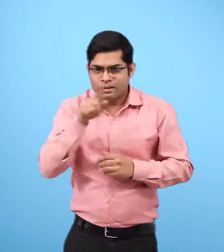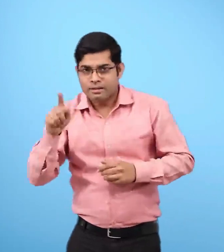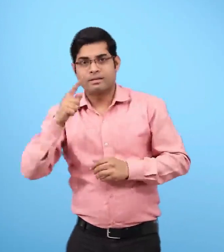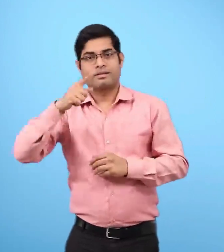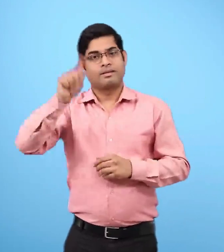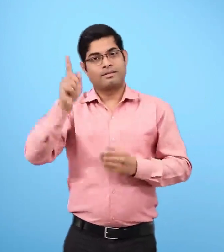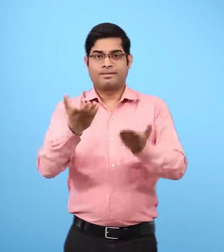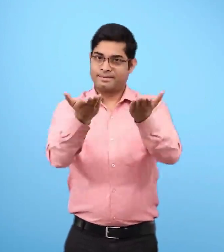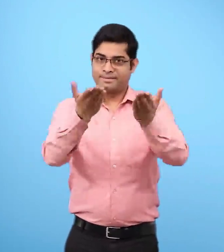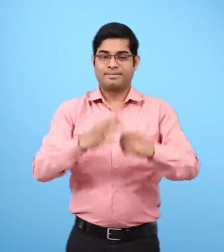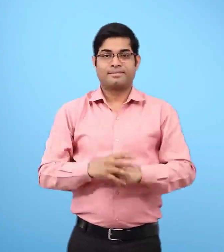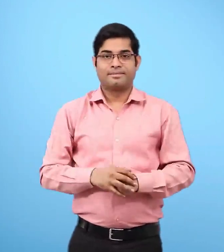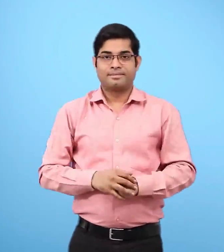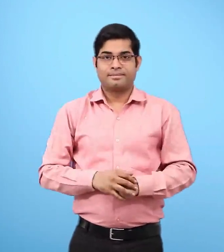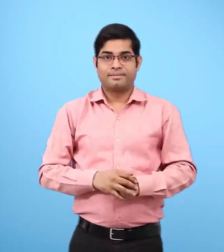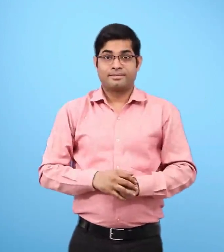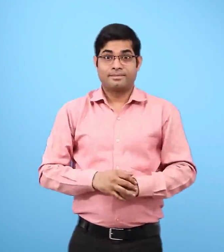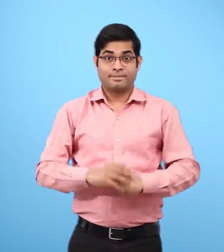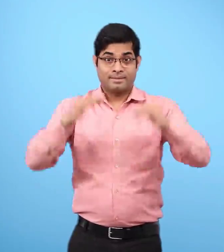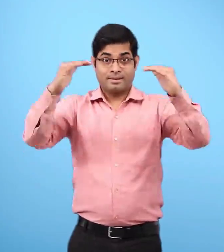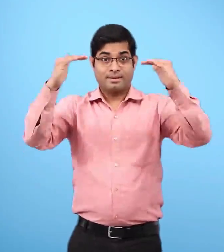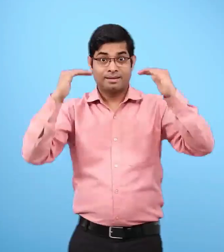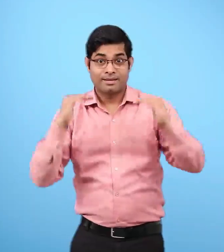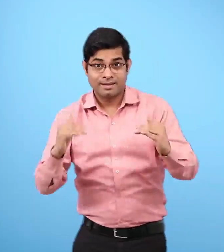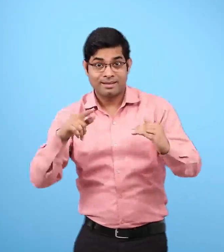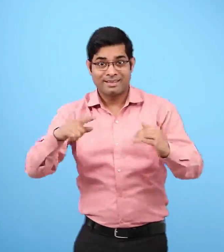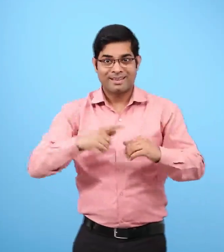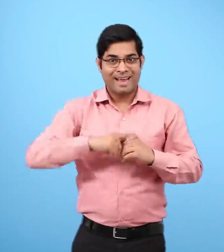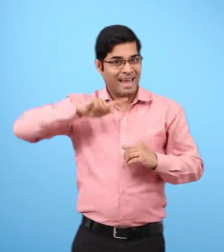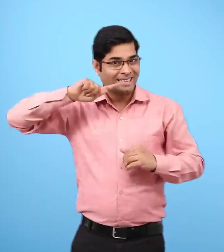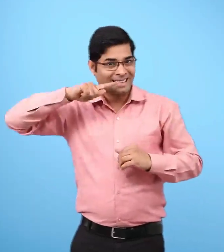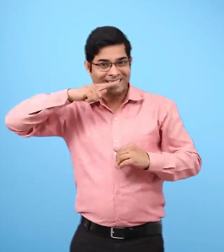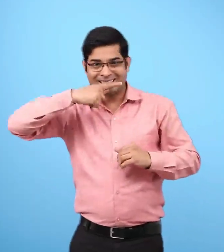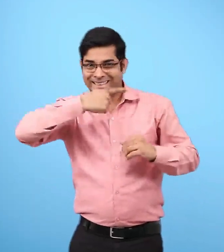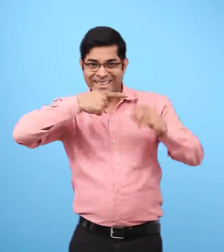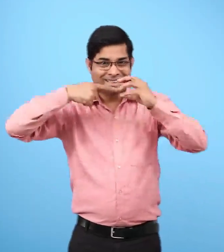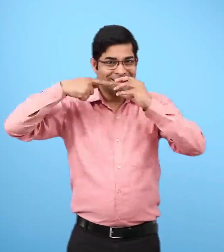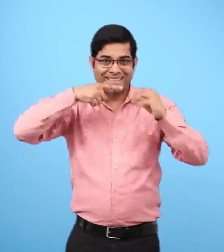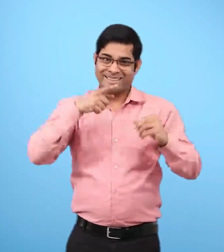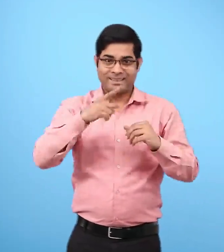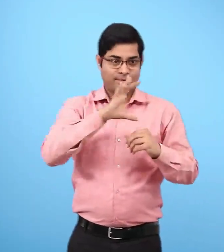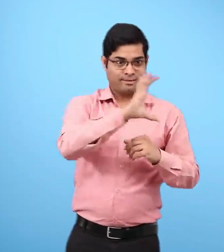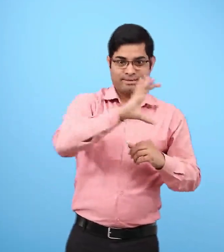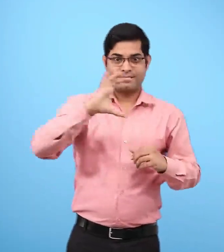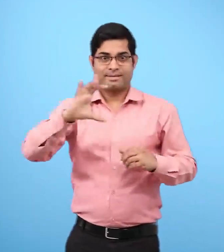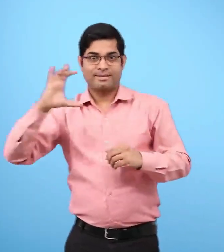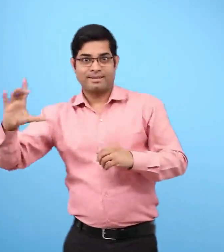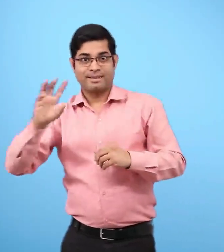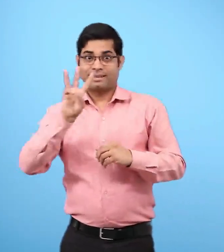tick the longest spoon. Part 3. Picture shows 3 corn cobs.